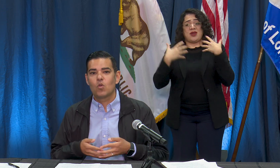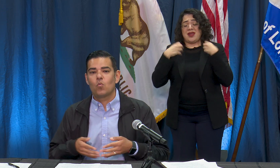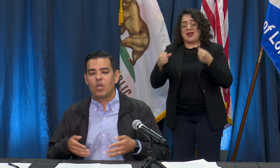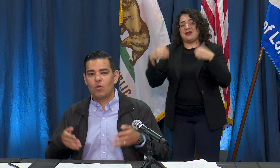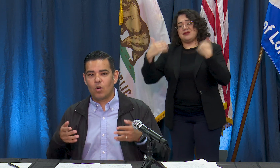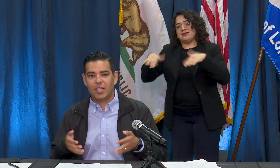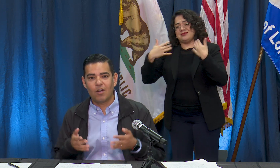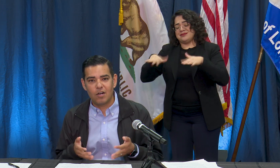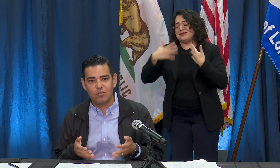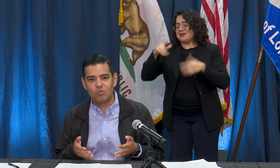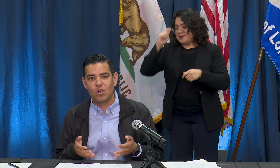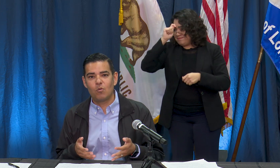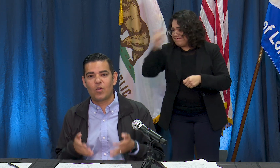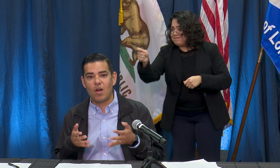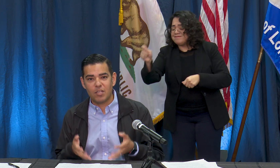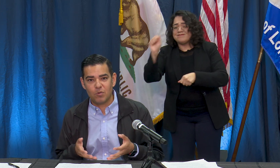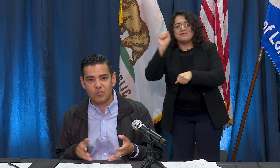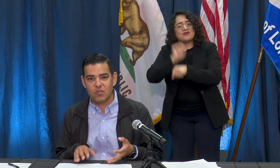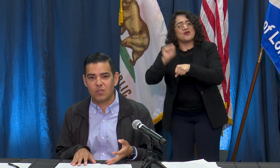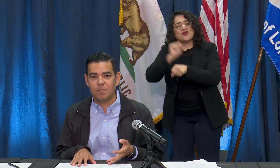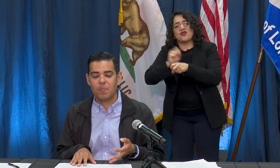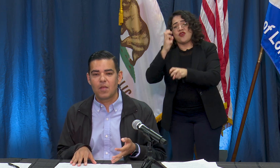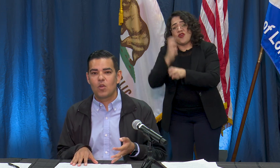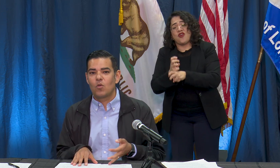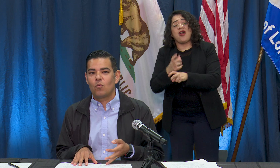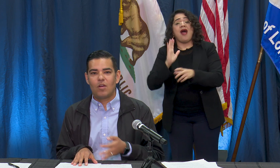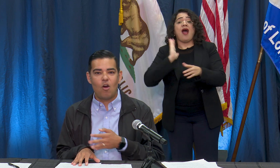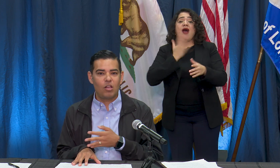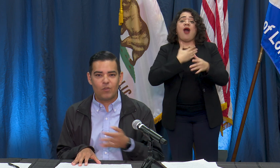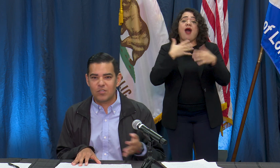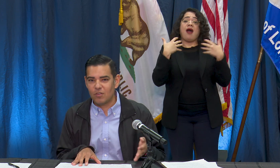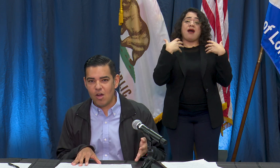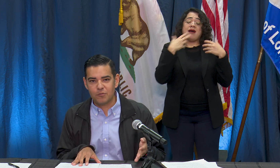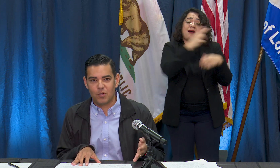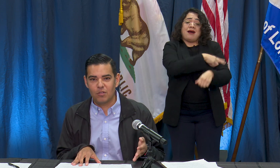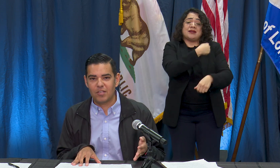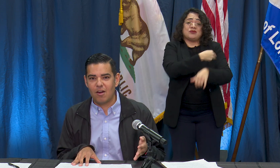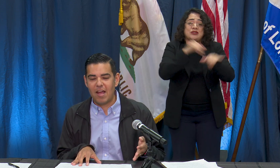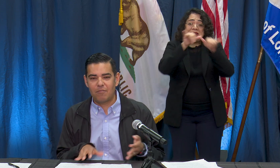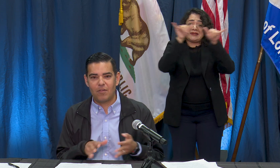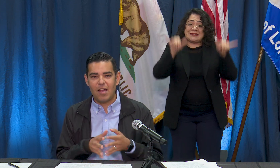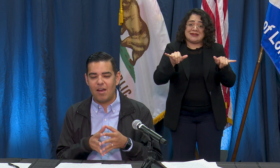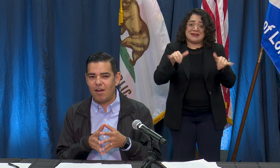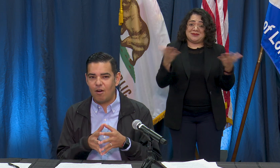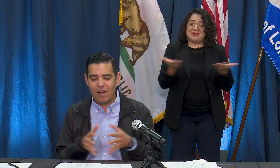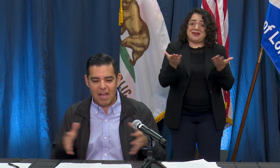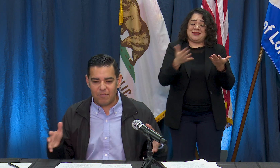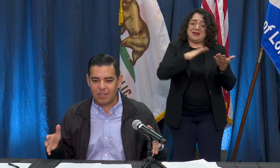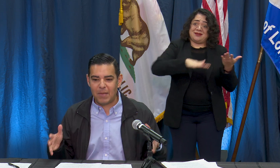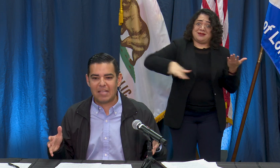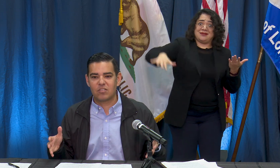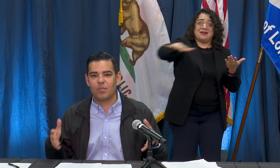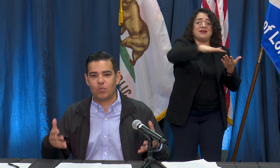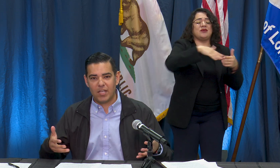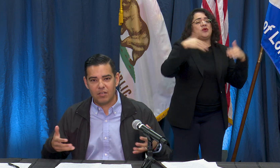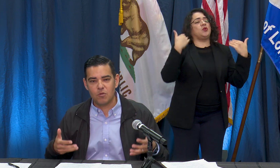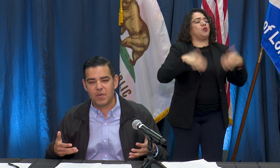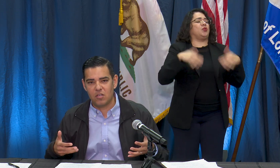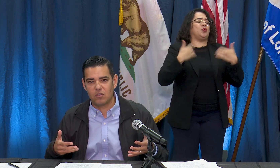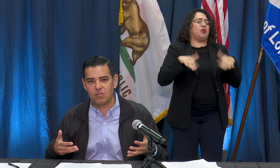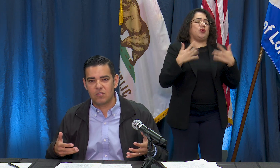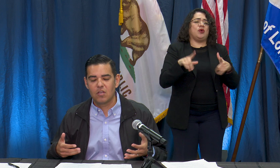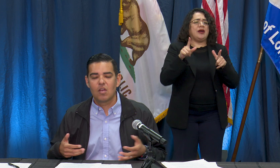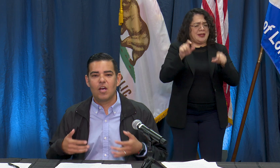work. We are working hard, as you know, with our hospital system. All of our hospitals have the capacity to bring